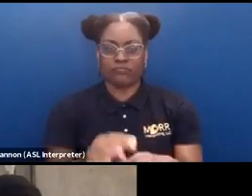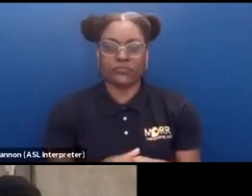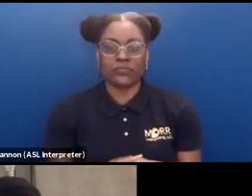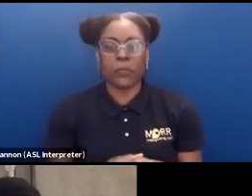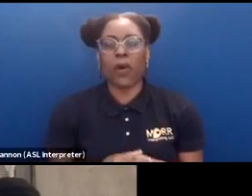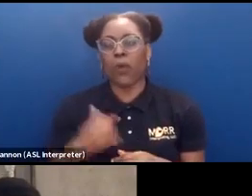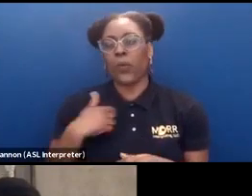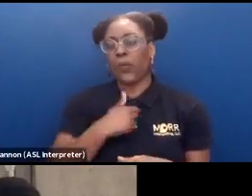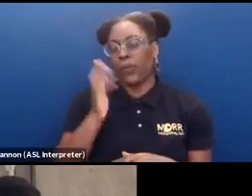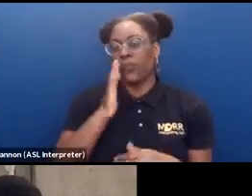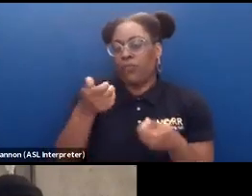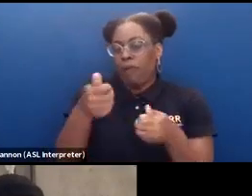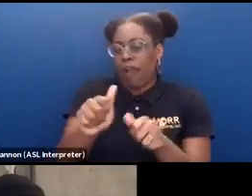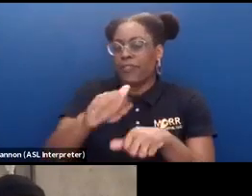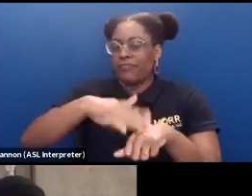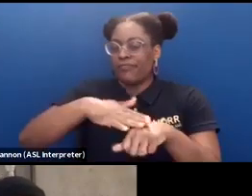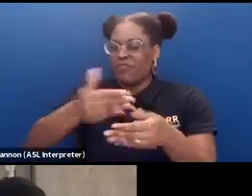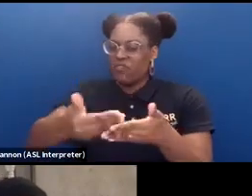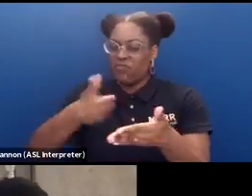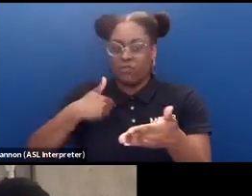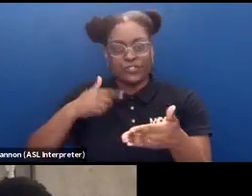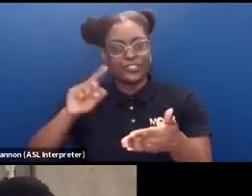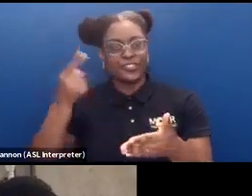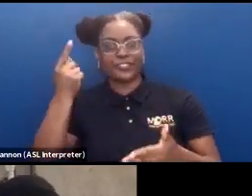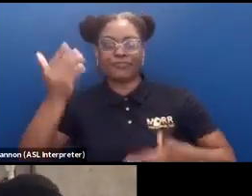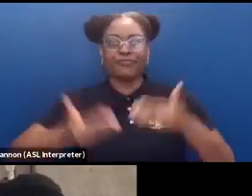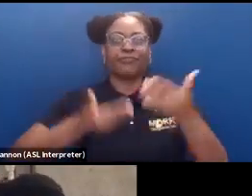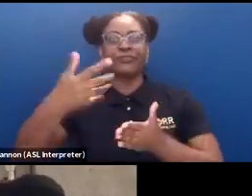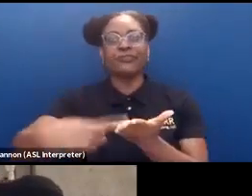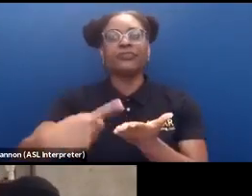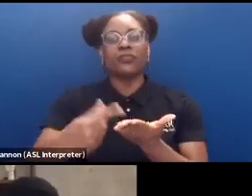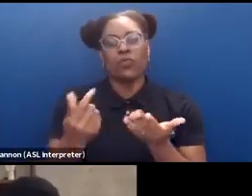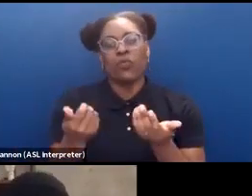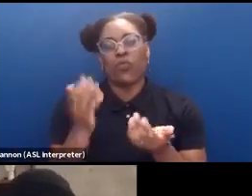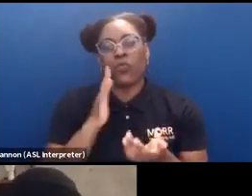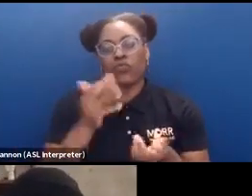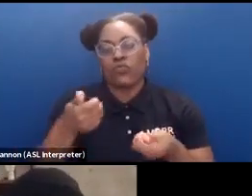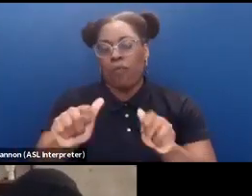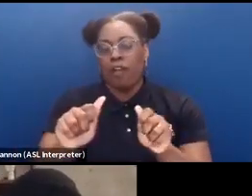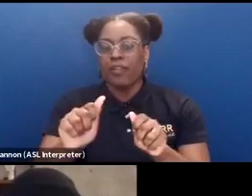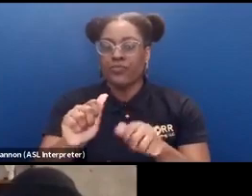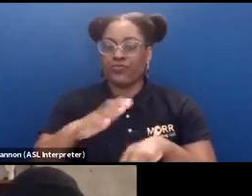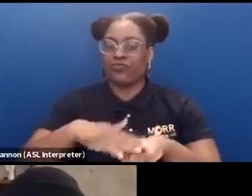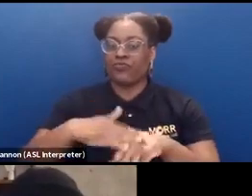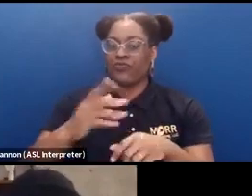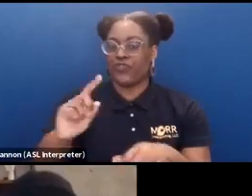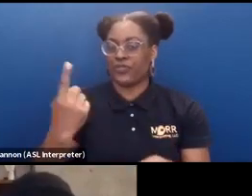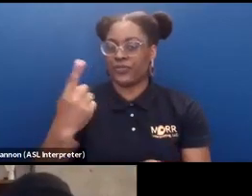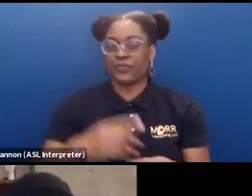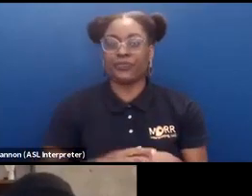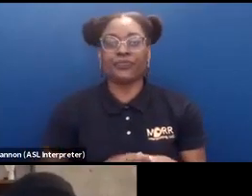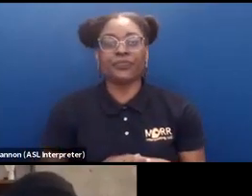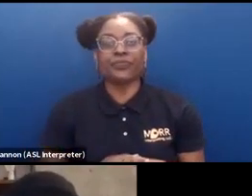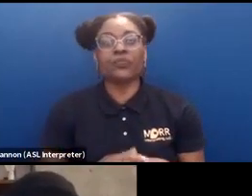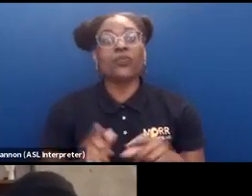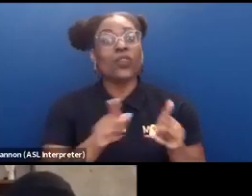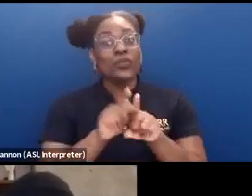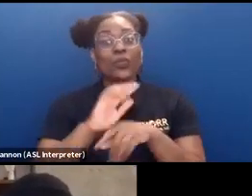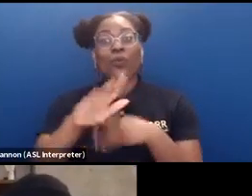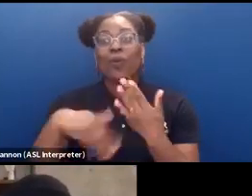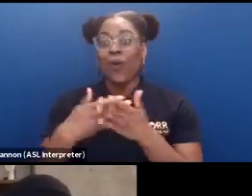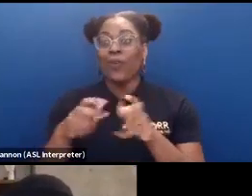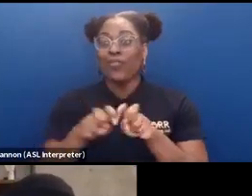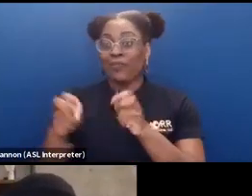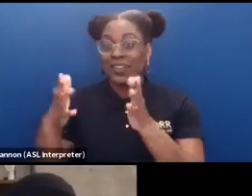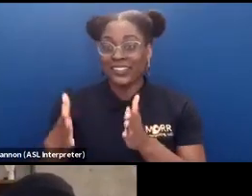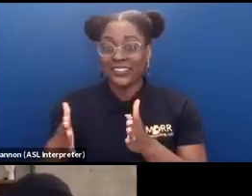about these things. I do want to say that I asked like all of the panelists to come as they are and ask them to